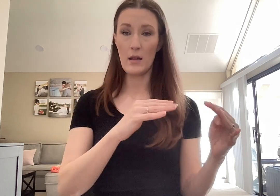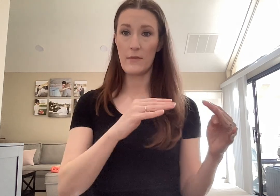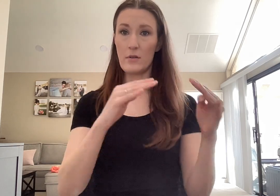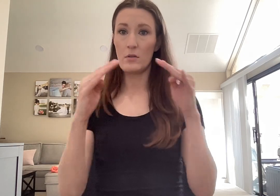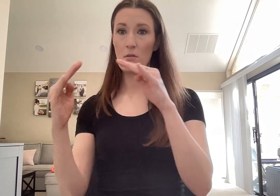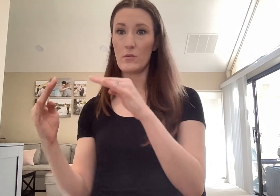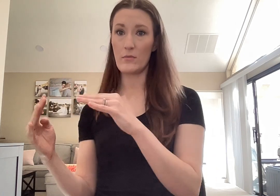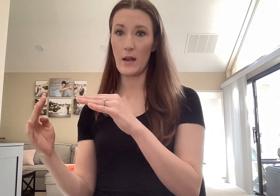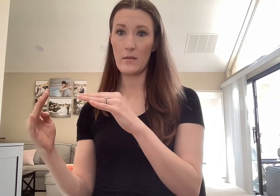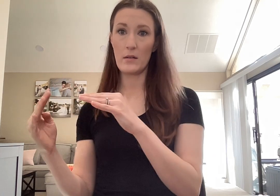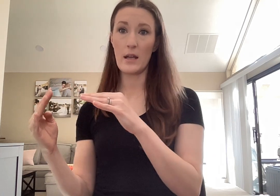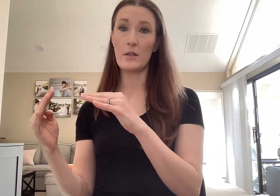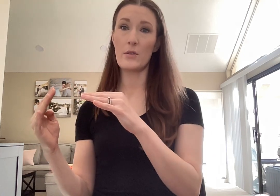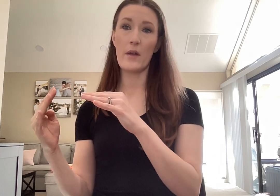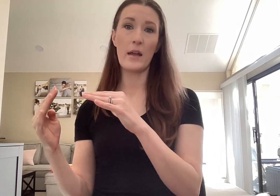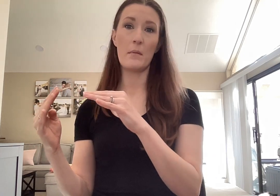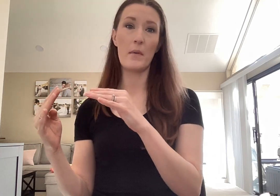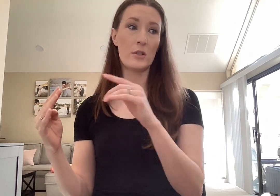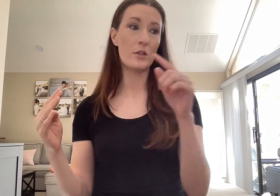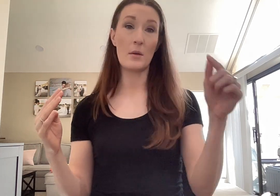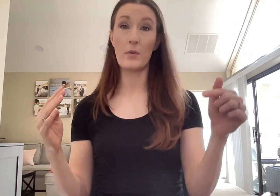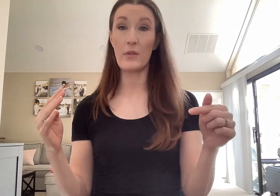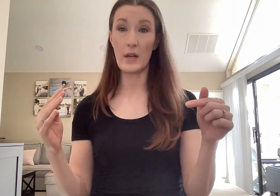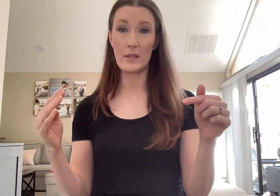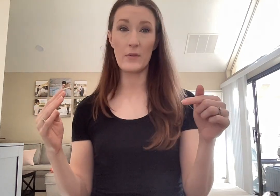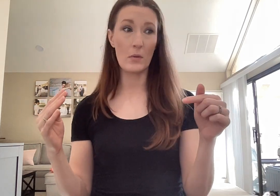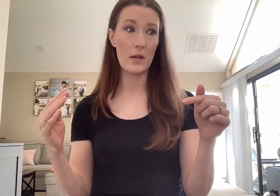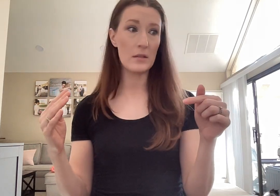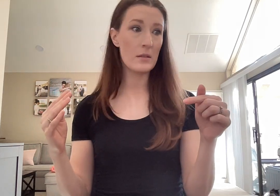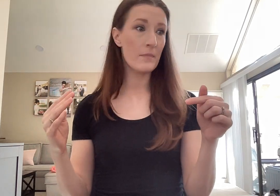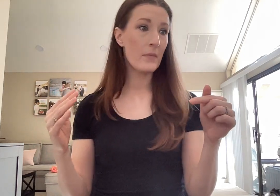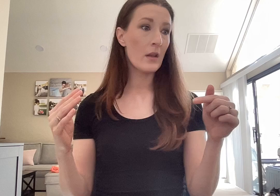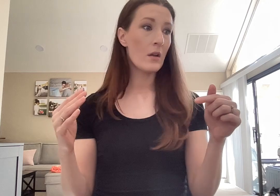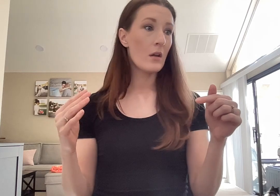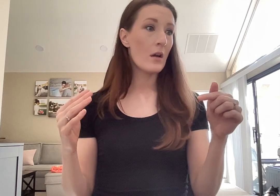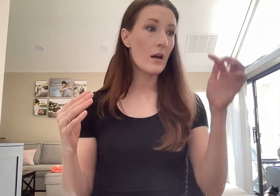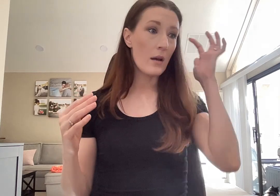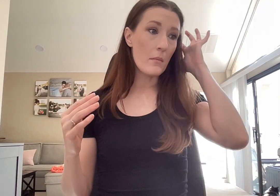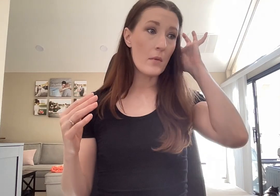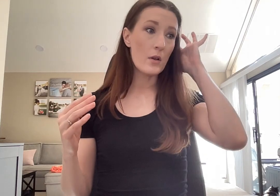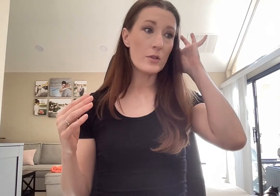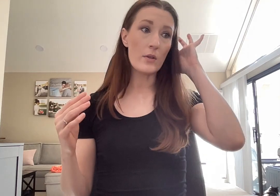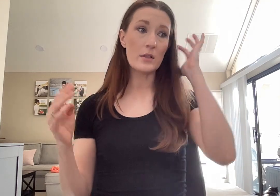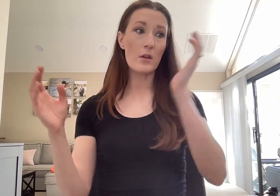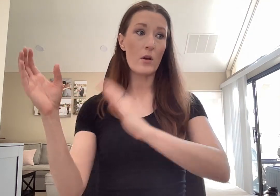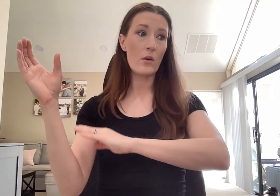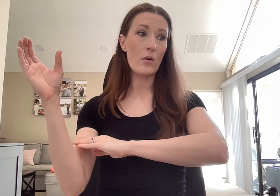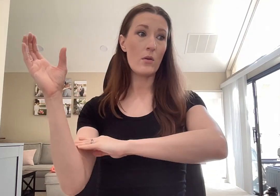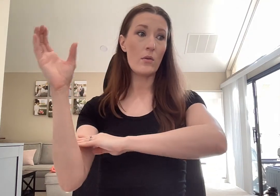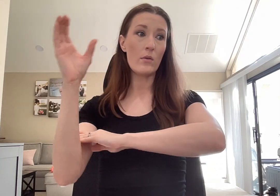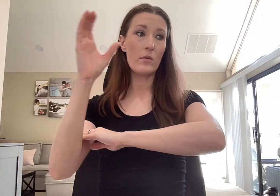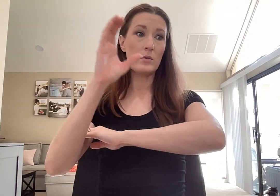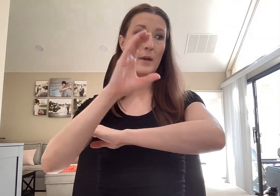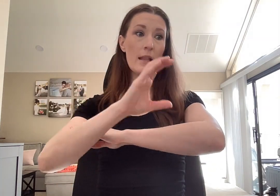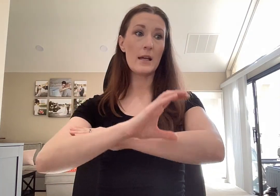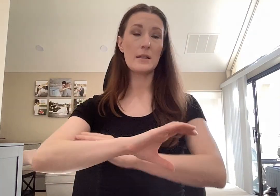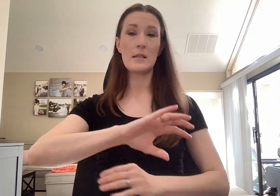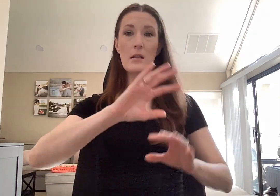left, right. Okay, so that it matches up with the next few lines. So let's go twilight's